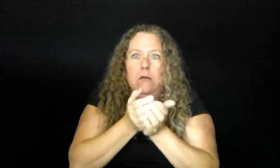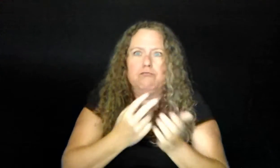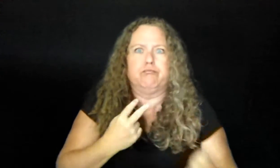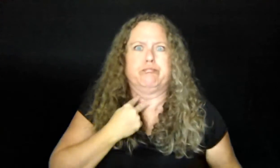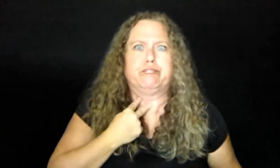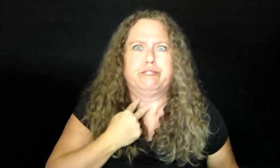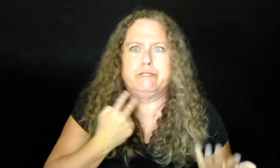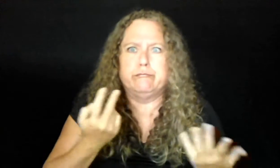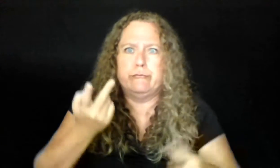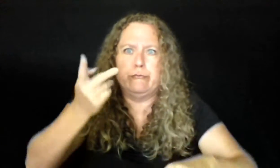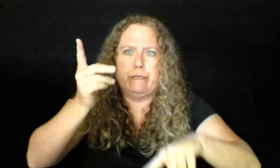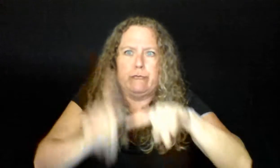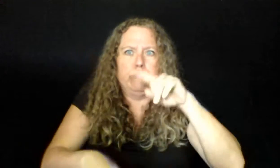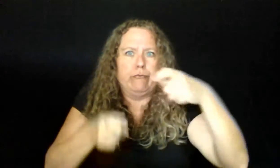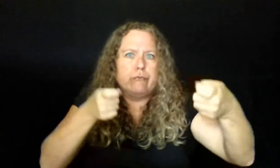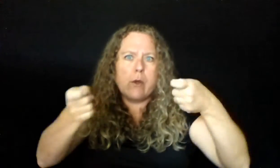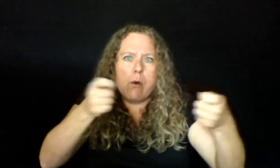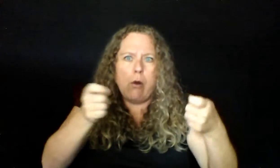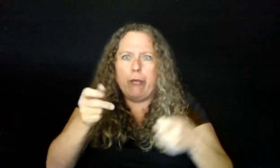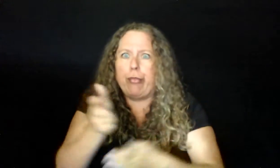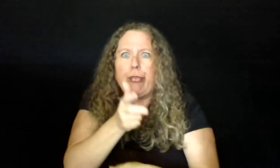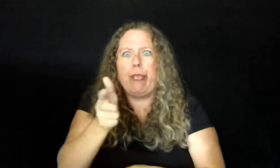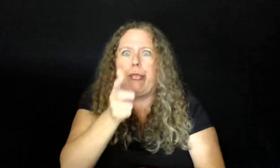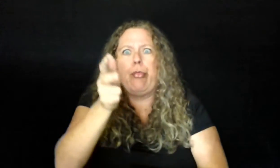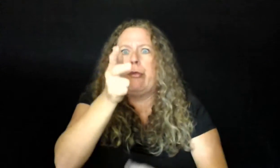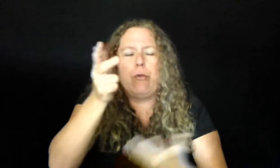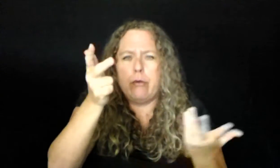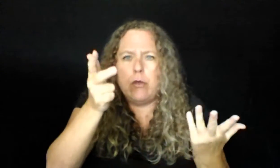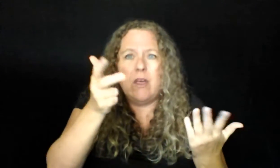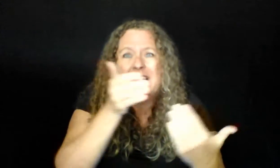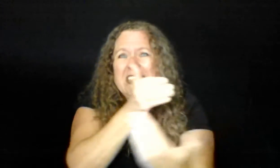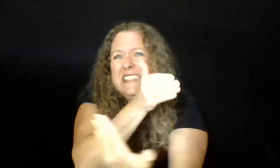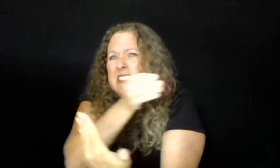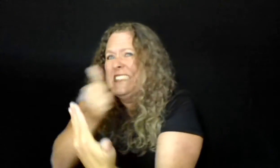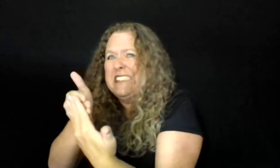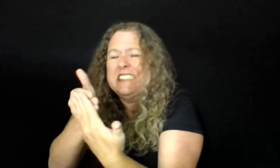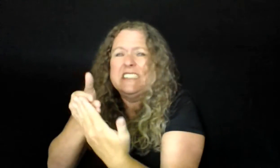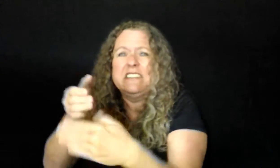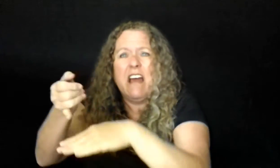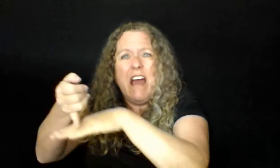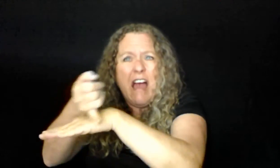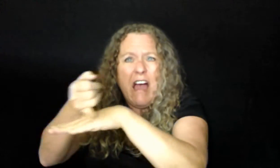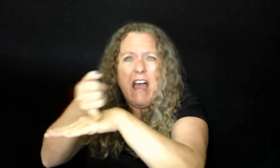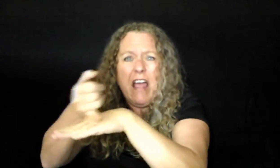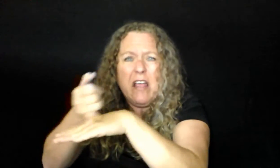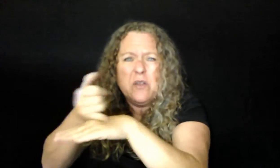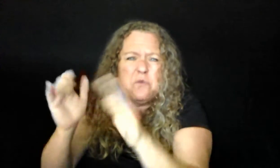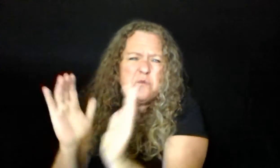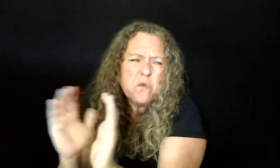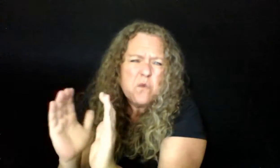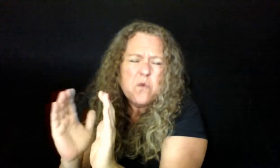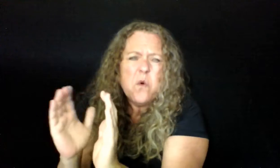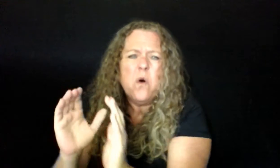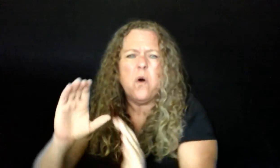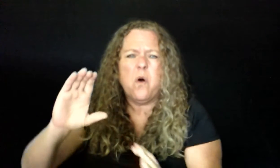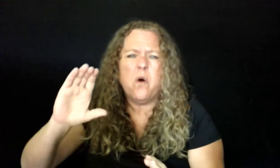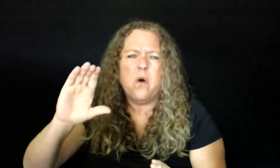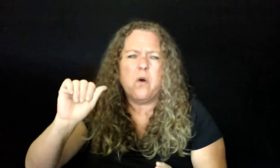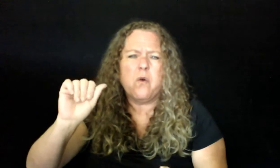along. As we passed to the lee of a small island called Kuta, we were hardly able to make the